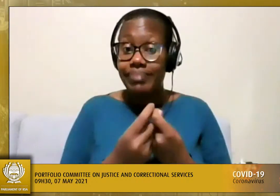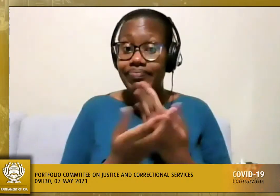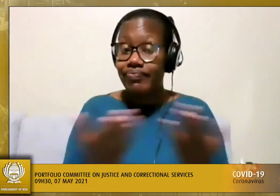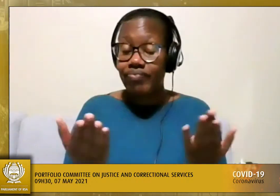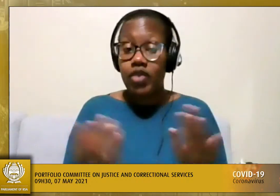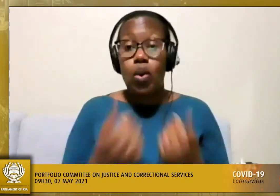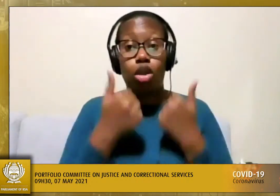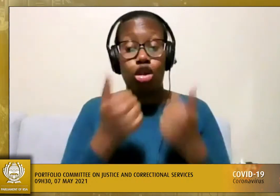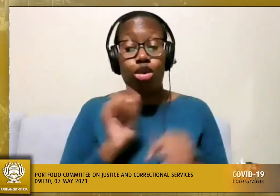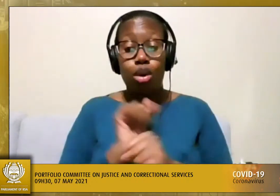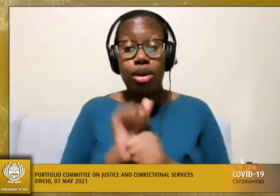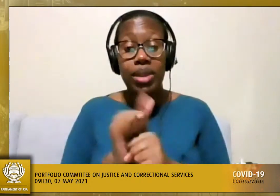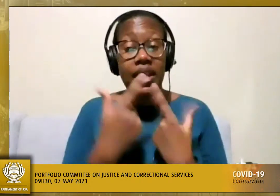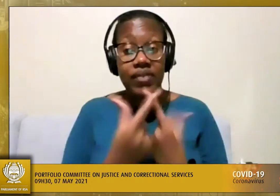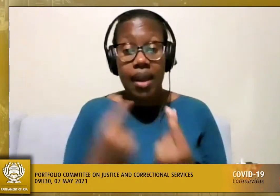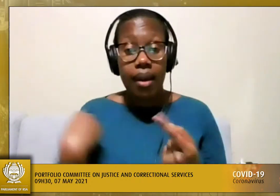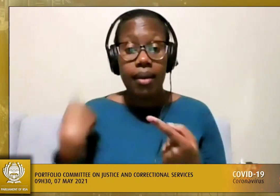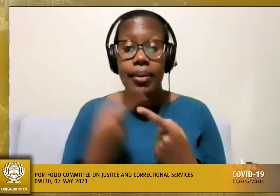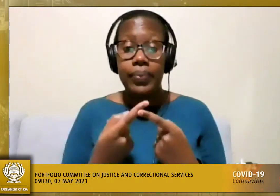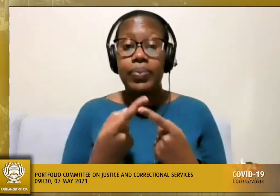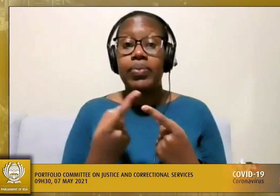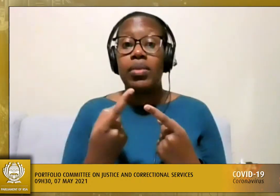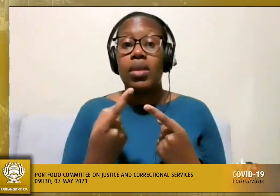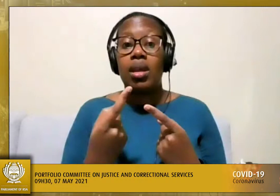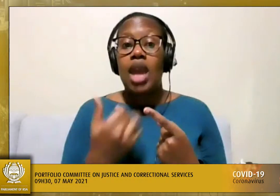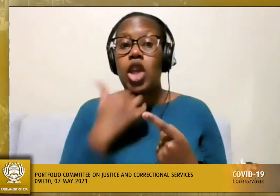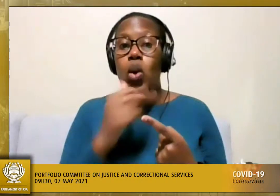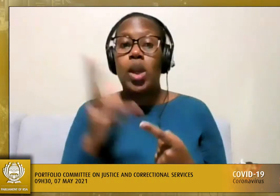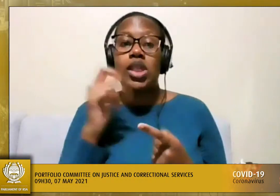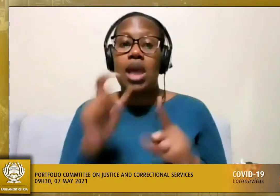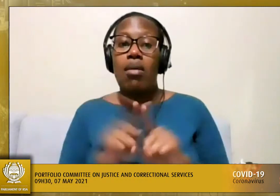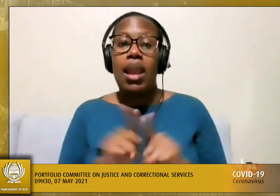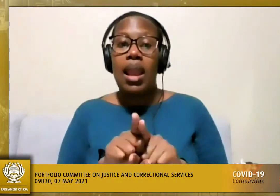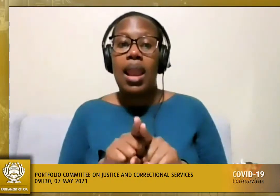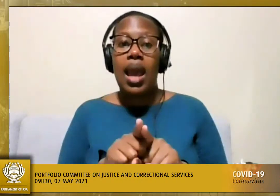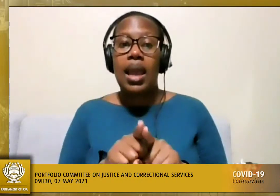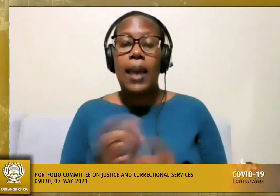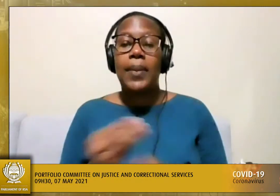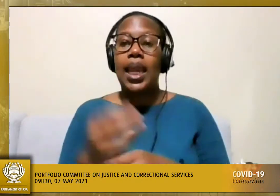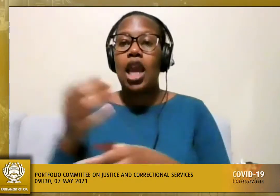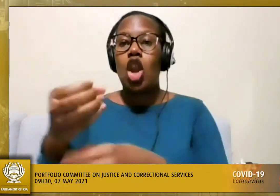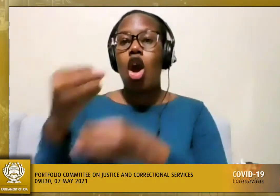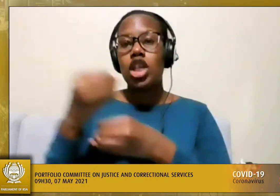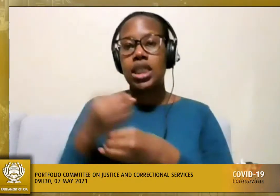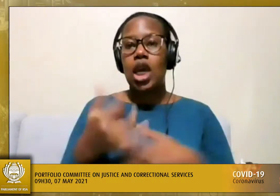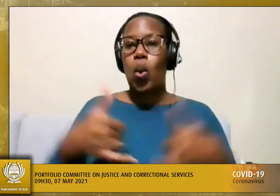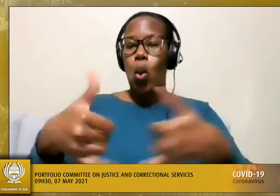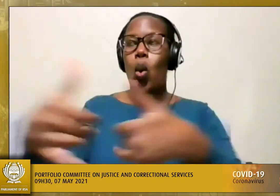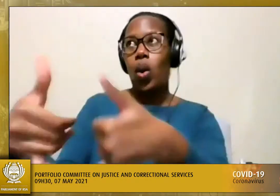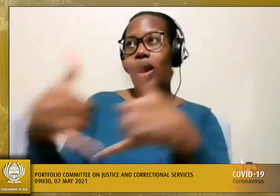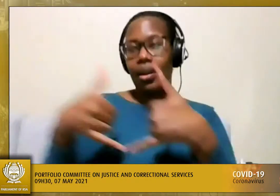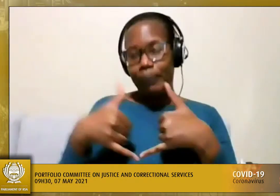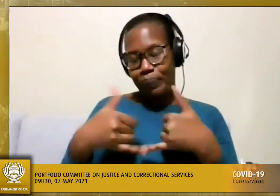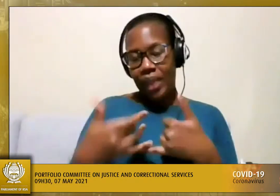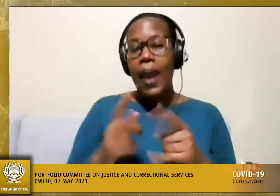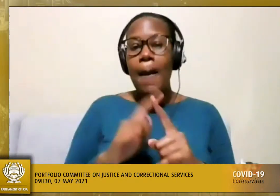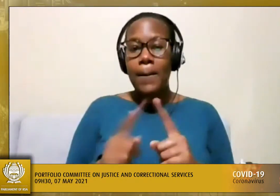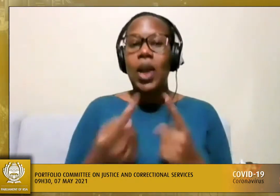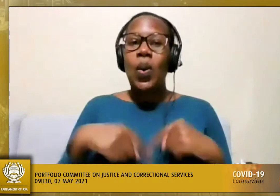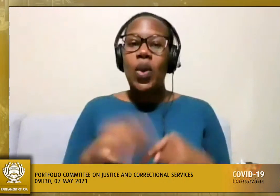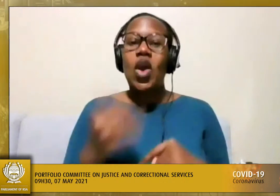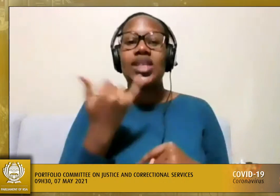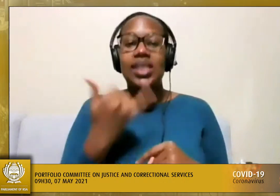the good work that they've done um I don't want to sound like I'm getting an Oscar award yet but we we are still